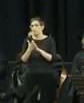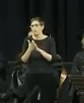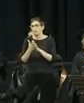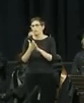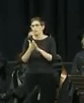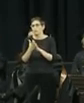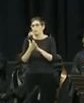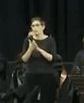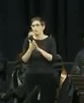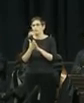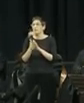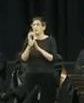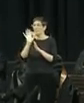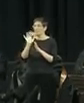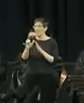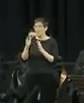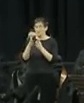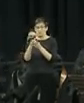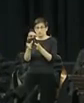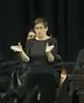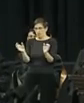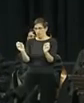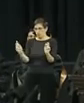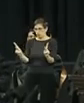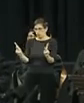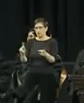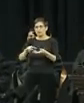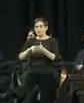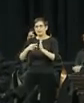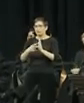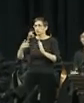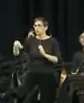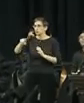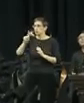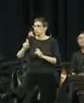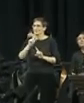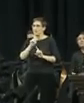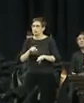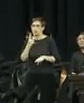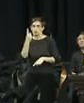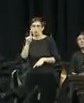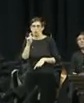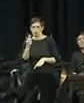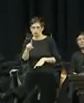But this expansive opportunity today demands from you an answer to a question.